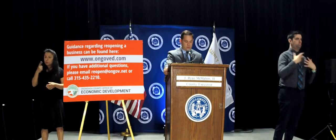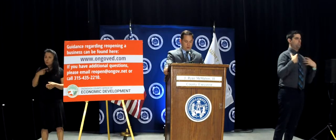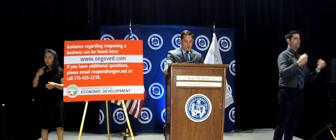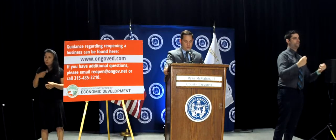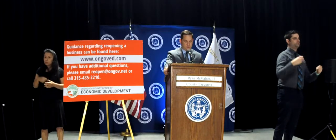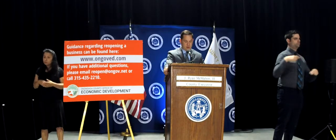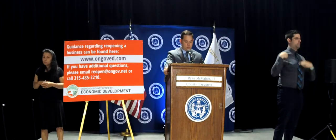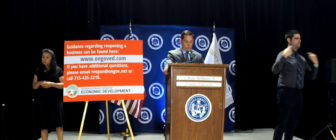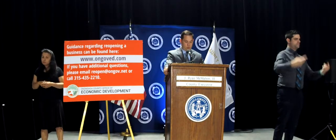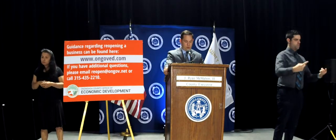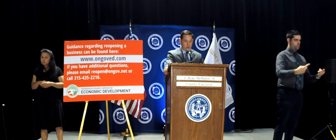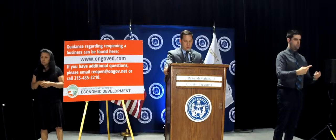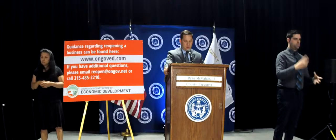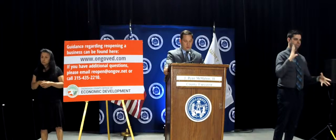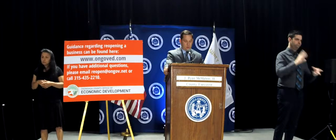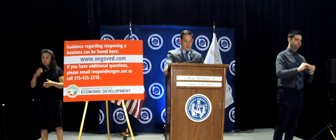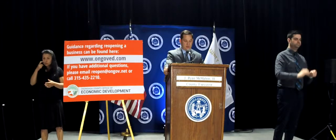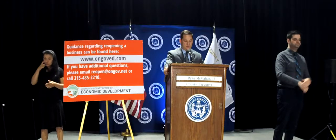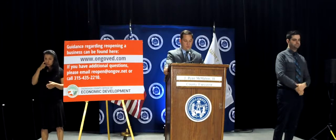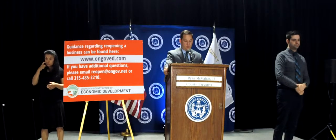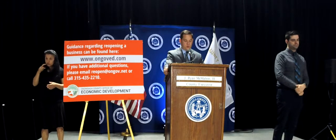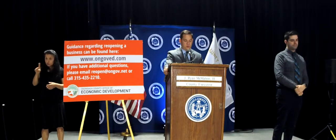from a demographic standpoint,